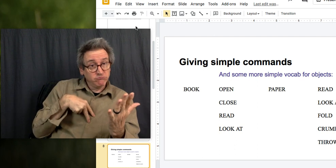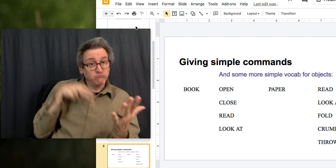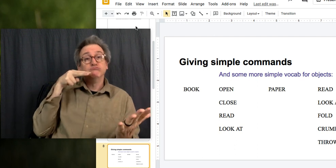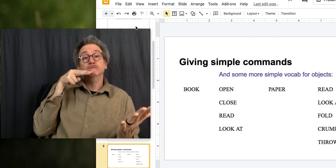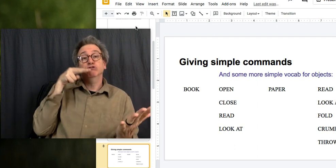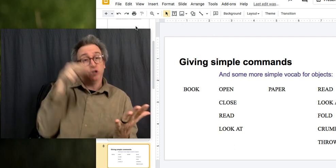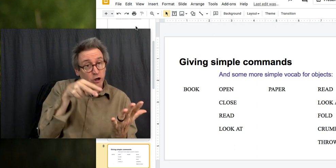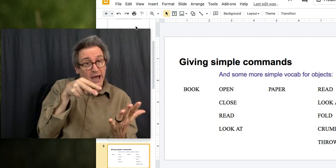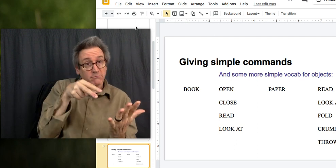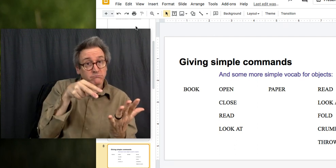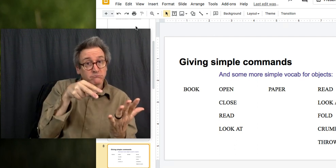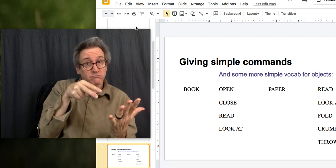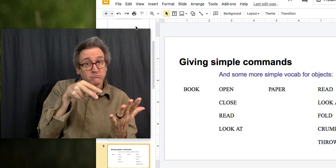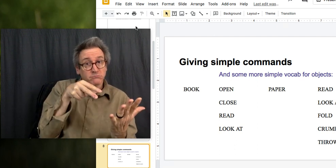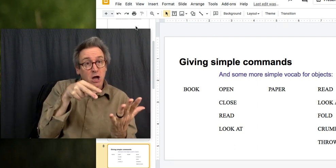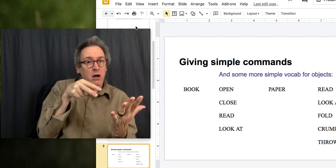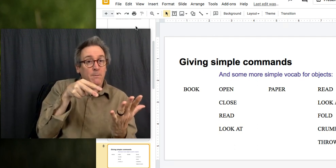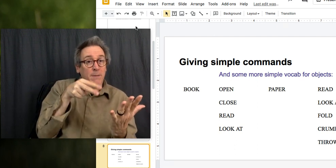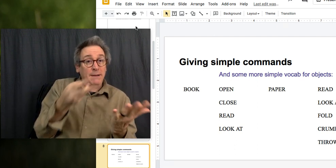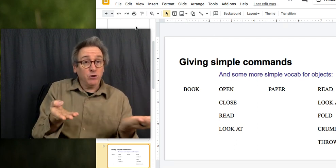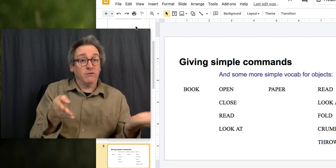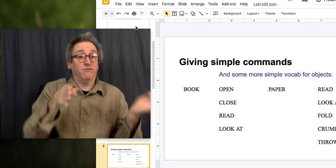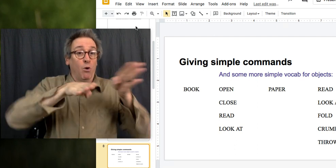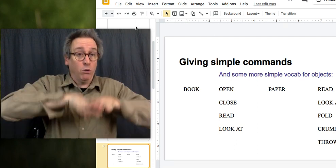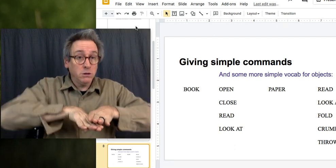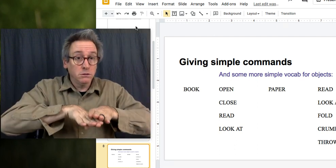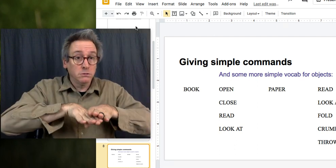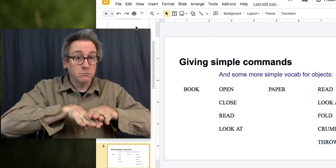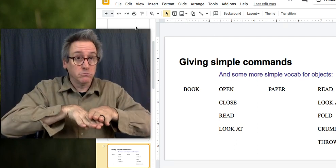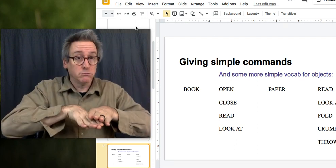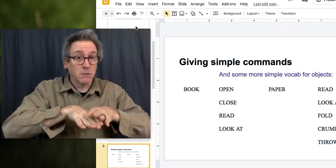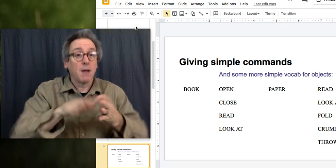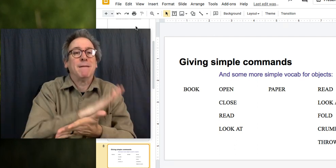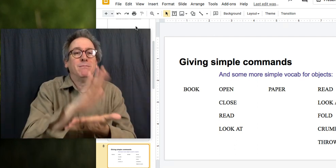you can look at. Paper you can fold.